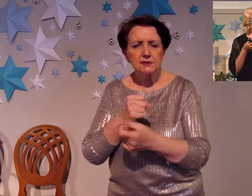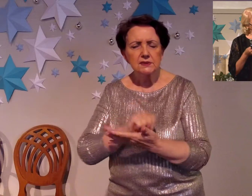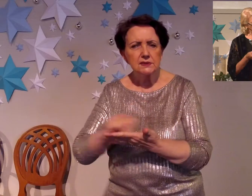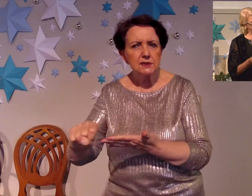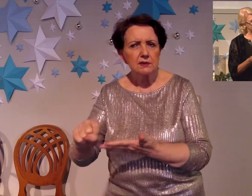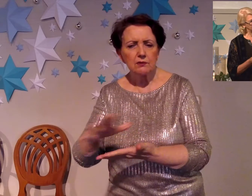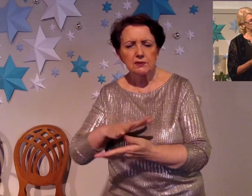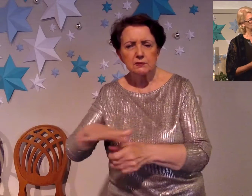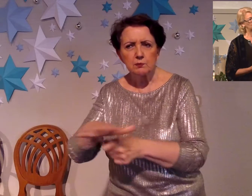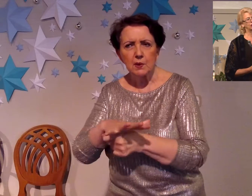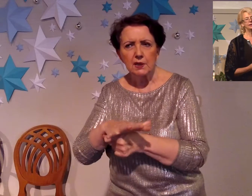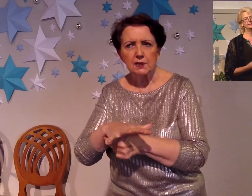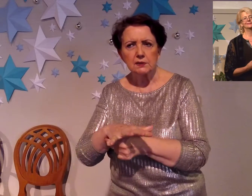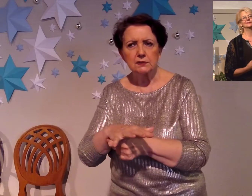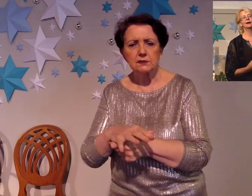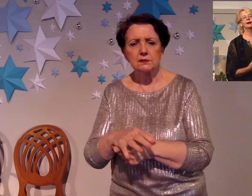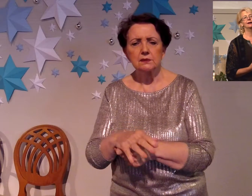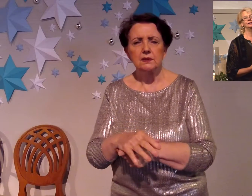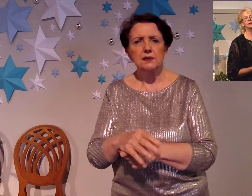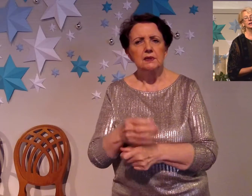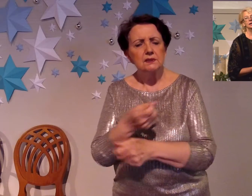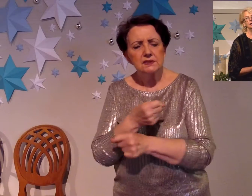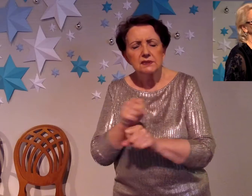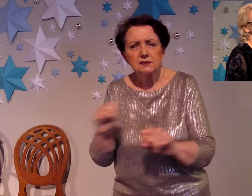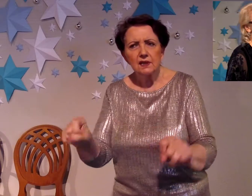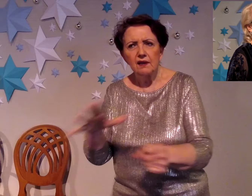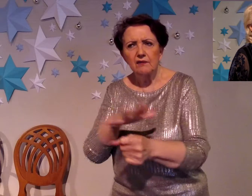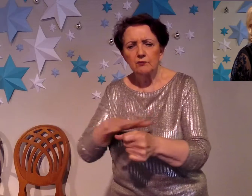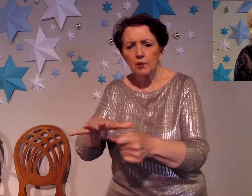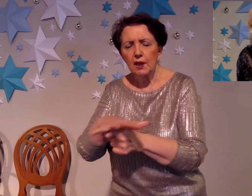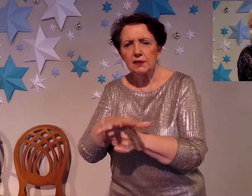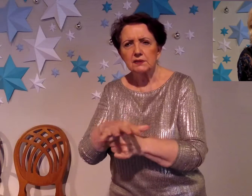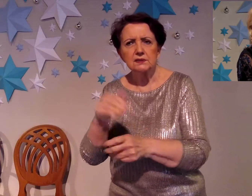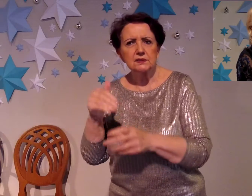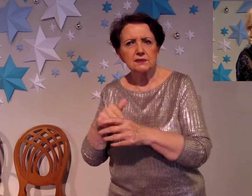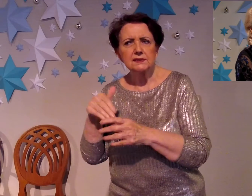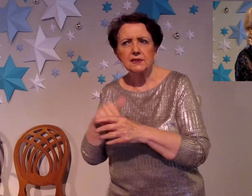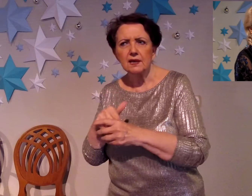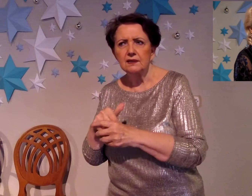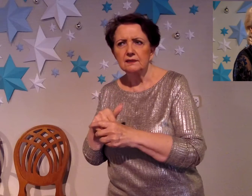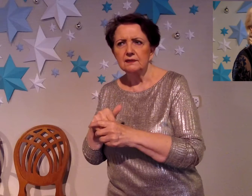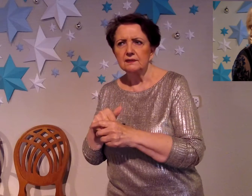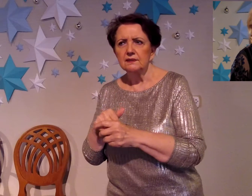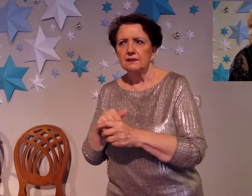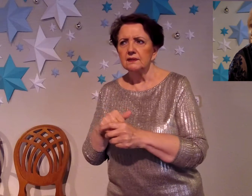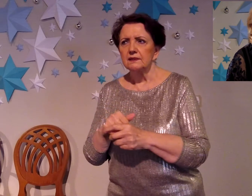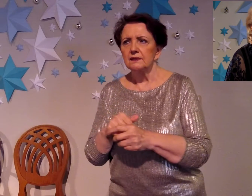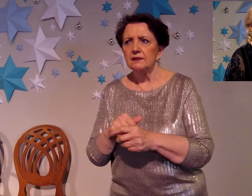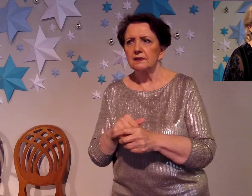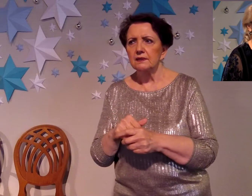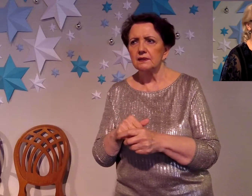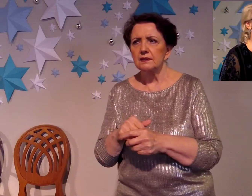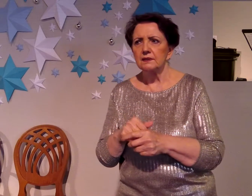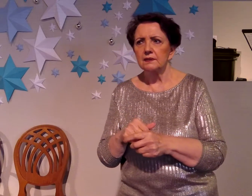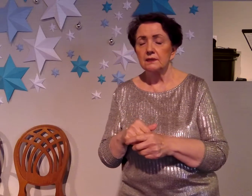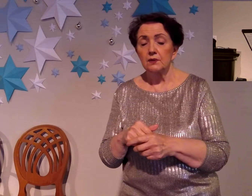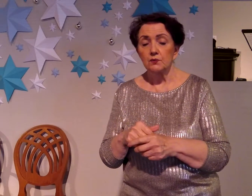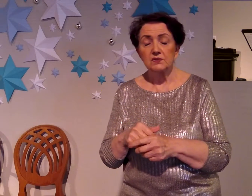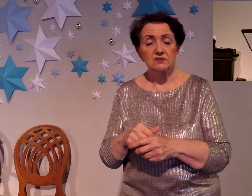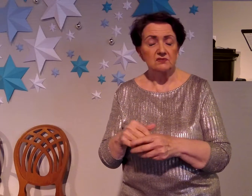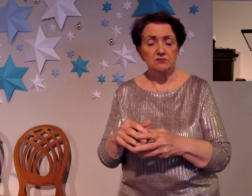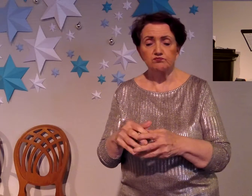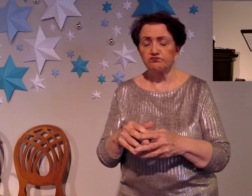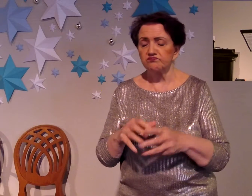deep sanctuary inside that had been